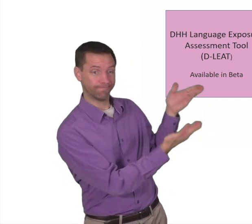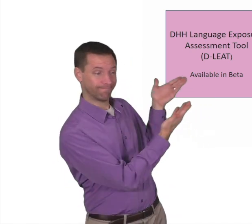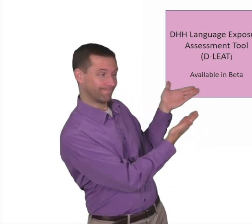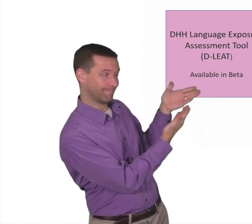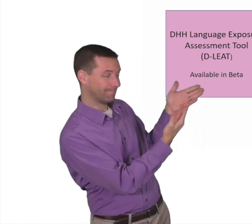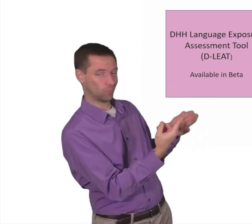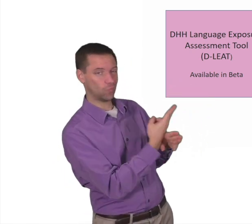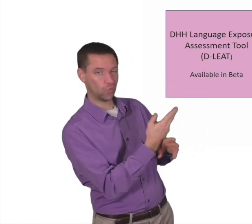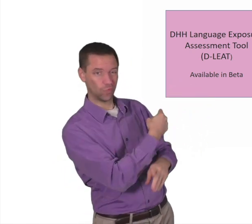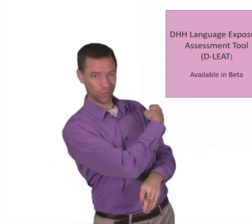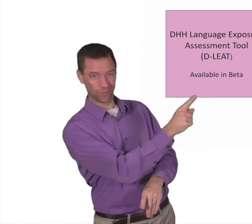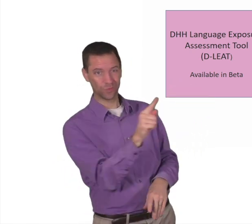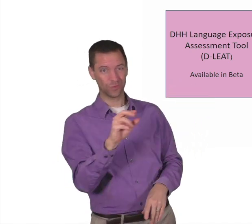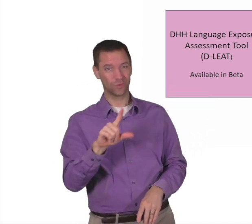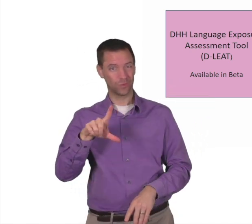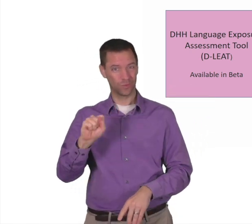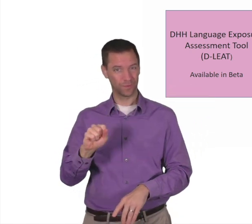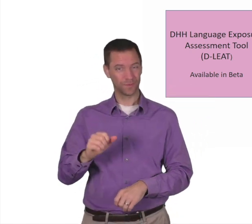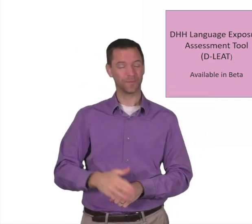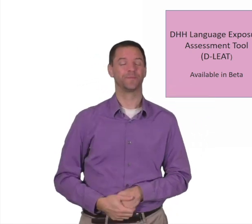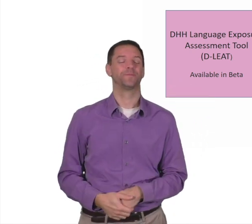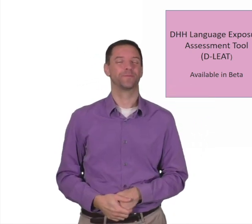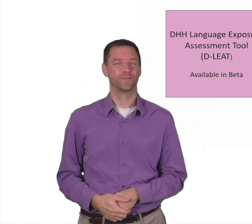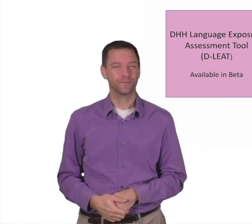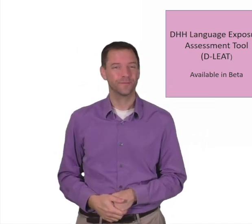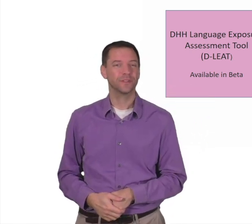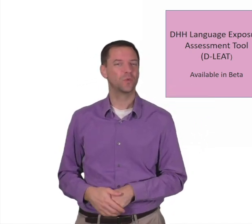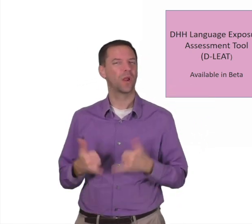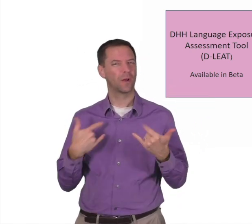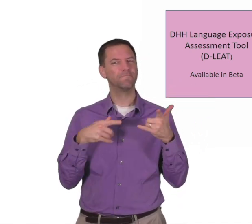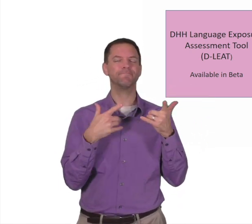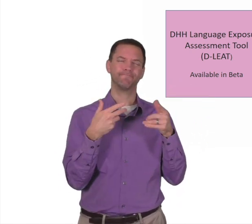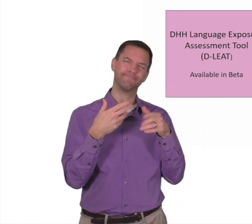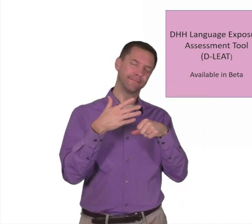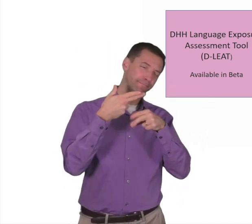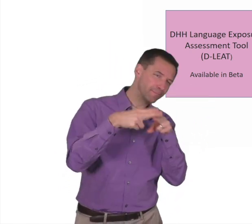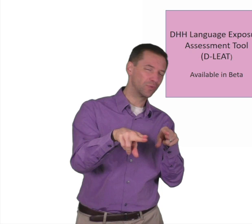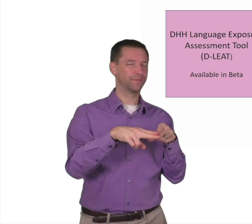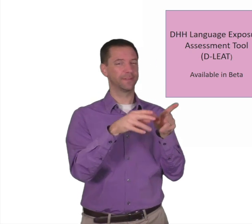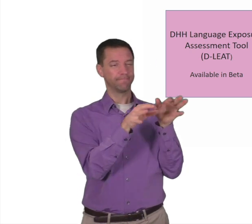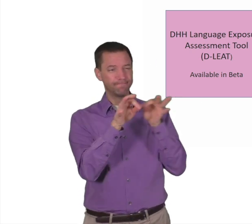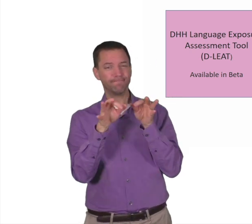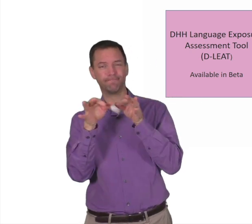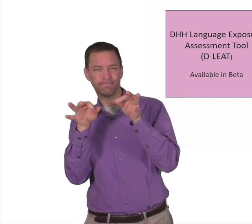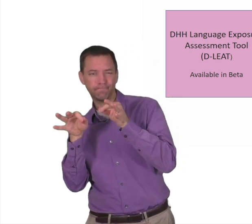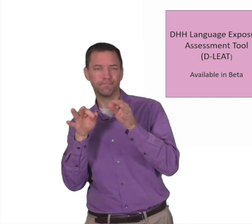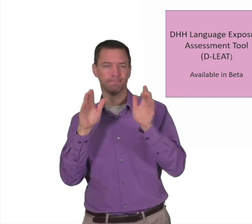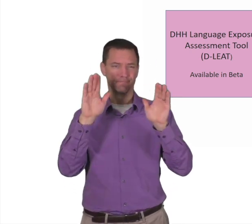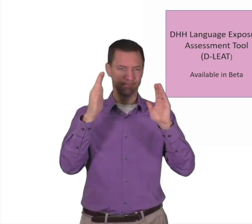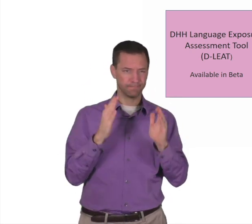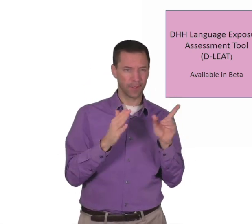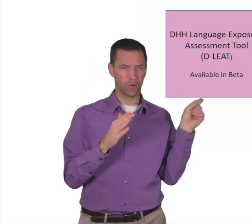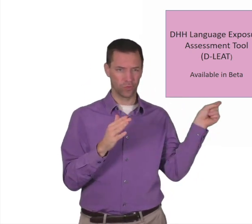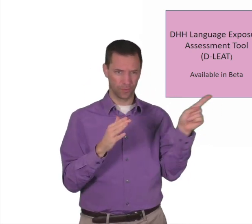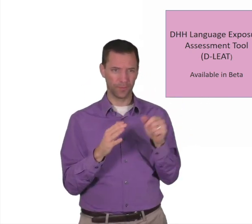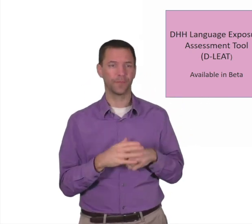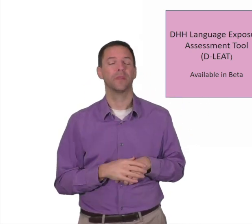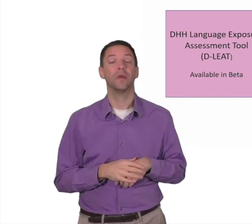get those numbers? Where do they come from? The answer is that you can use either of these tools. So I will briefly explain them